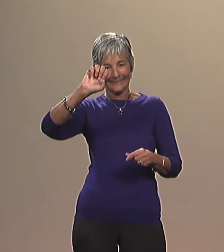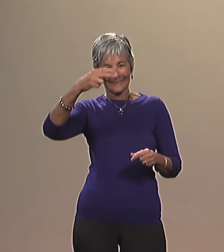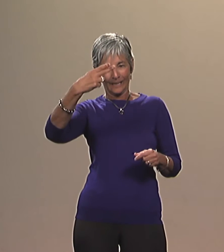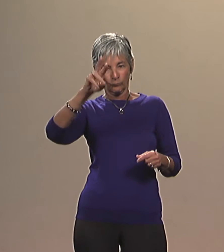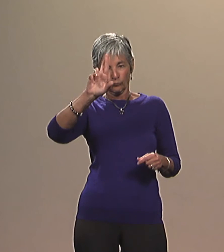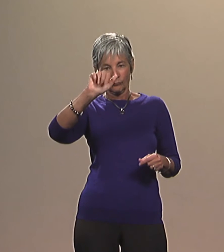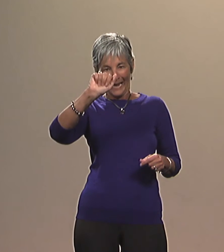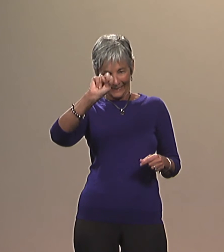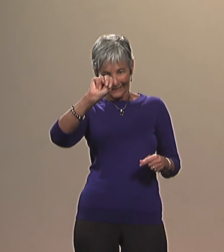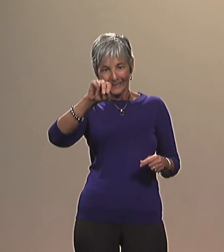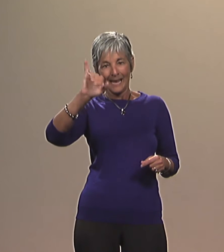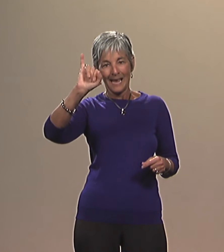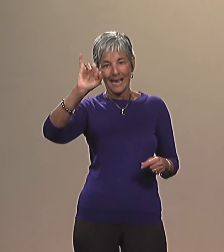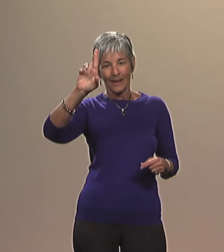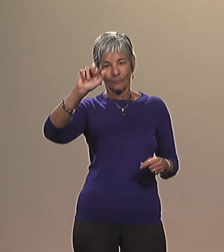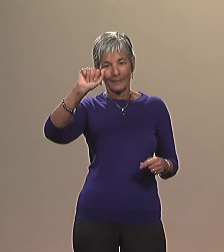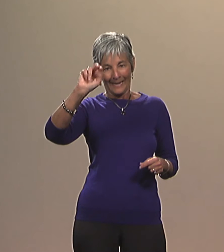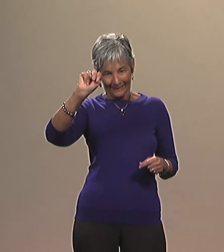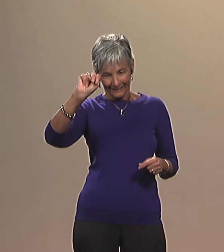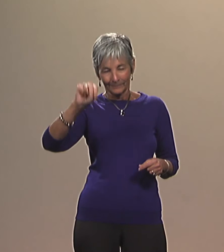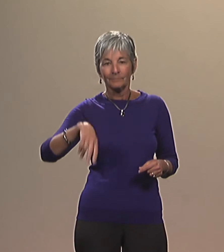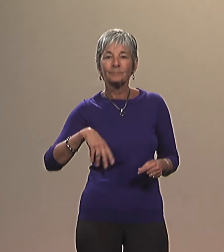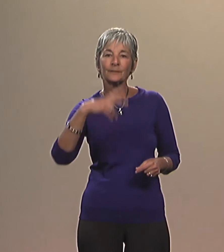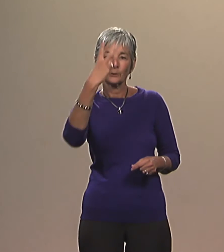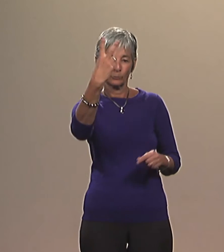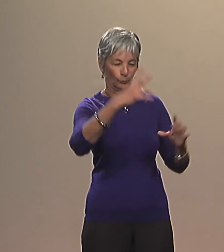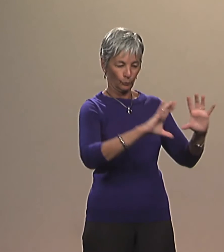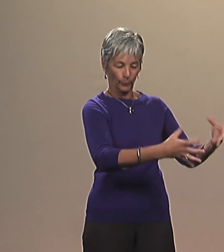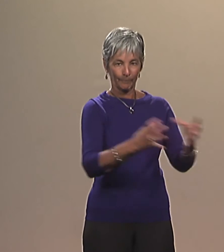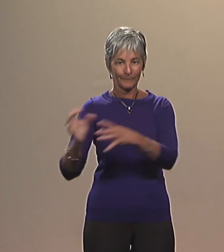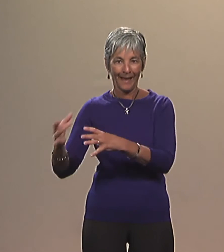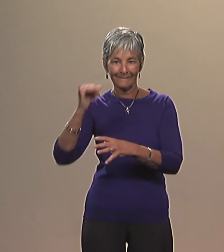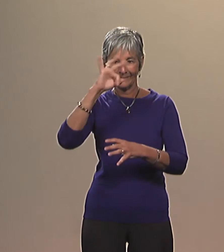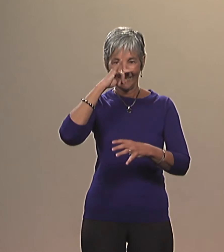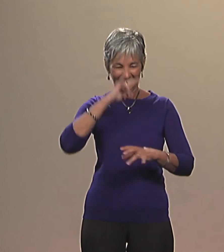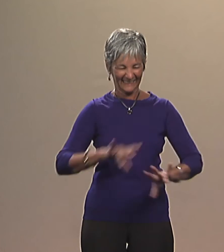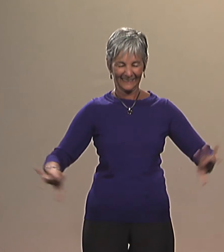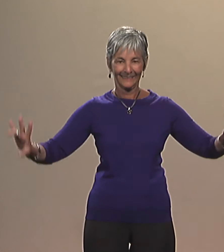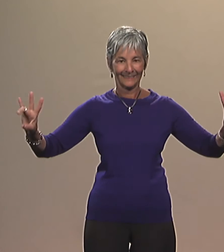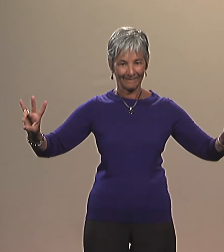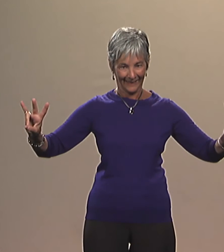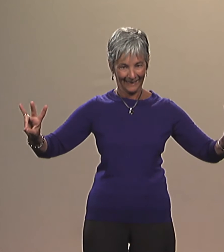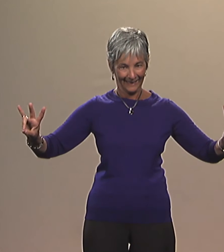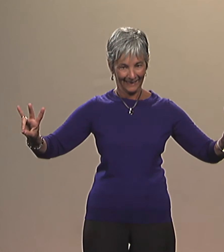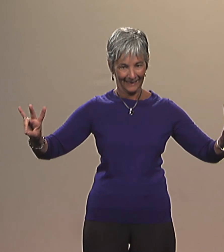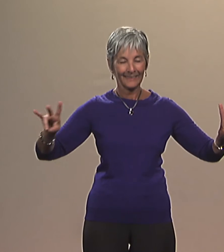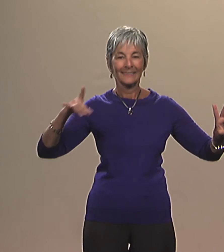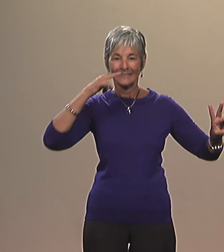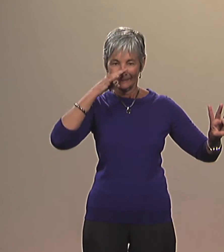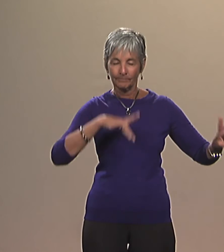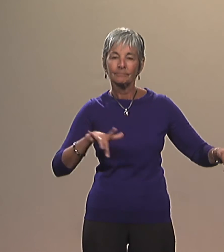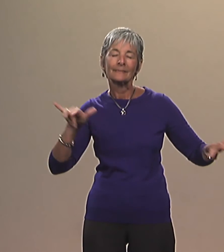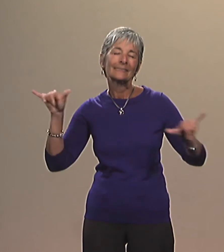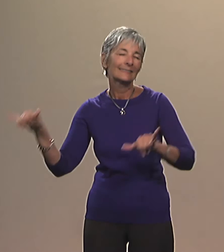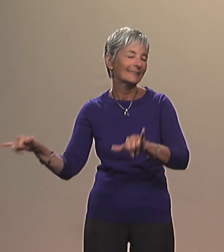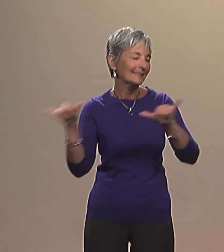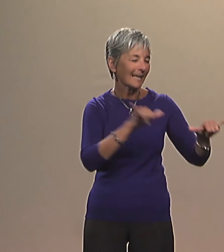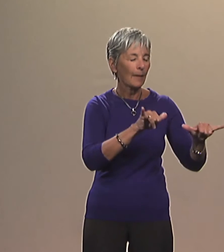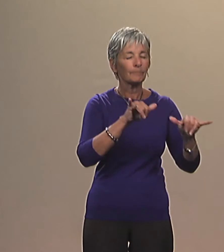It was conducted in Tehran, Iran. 2 groups of 7 children each were studied. And the children were